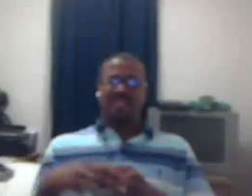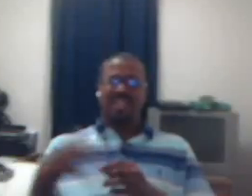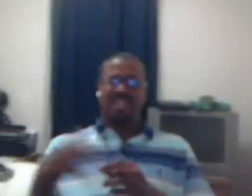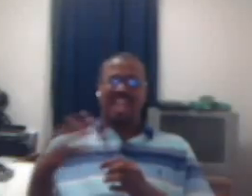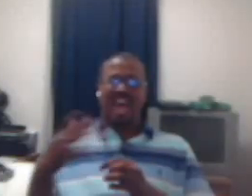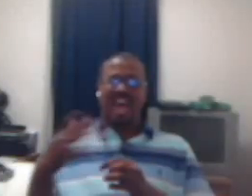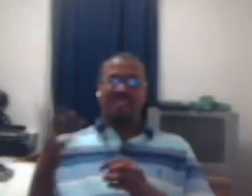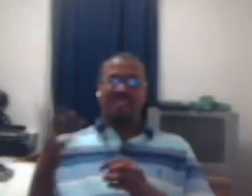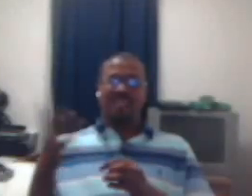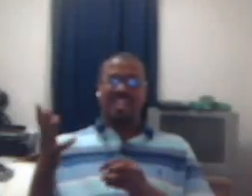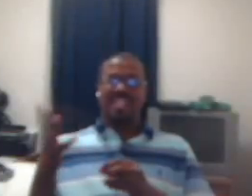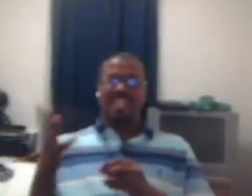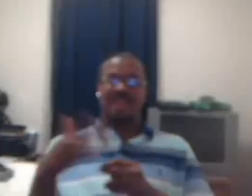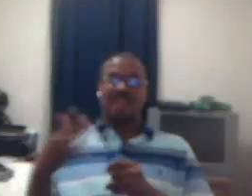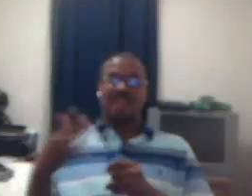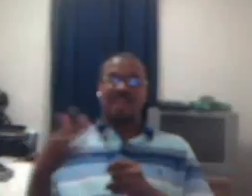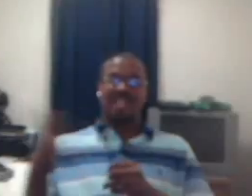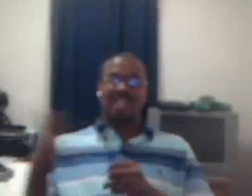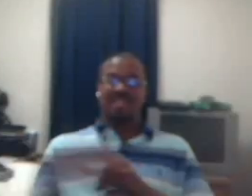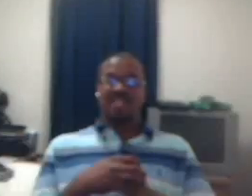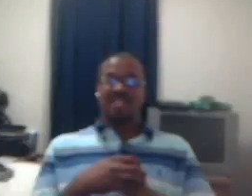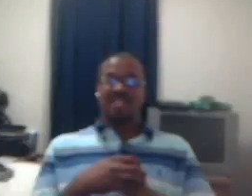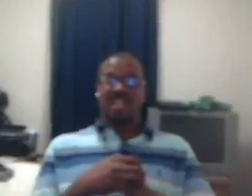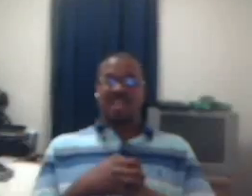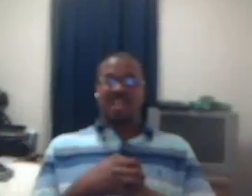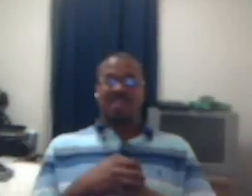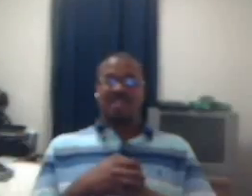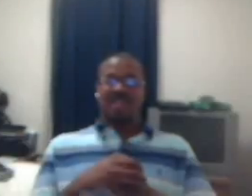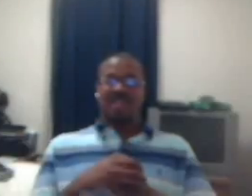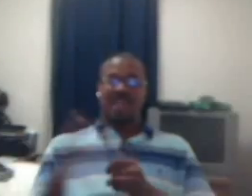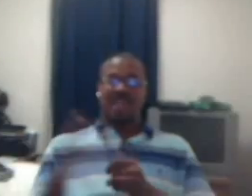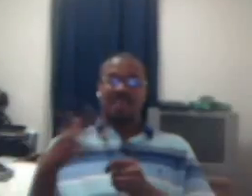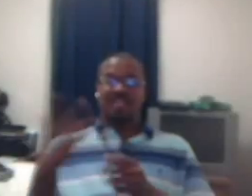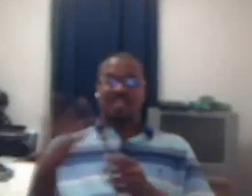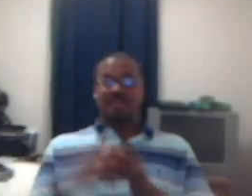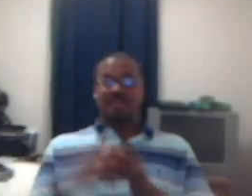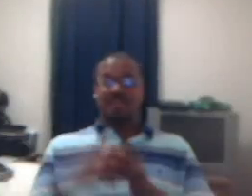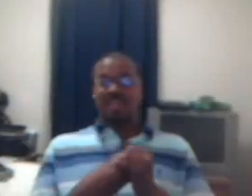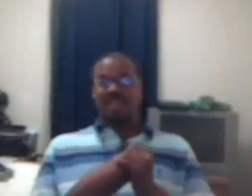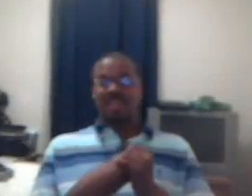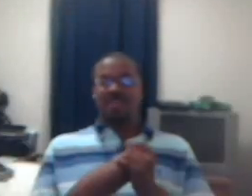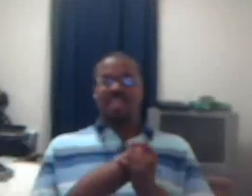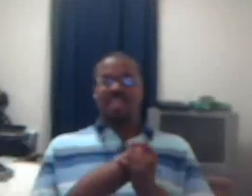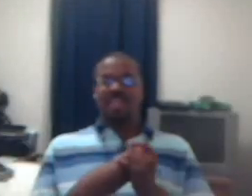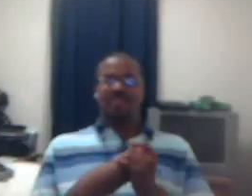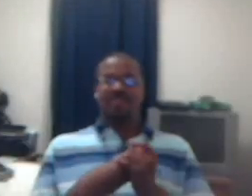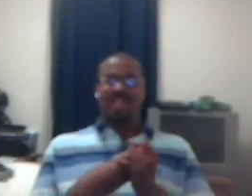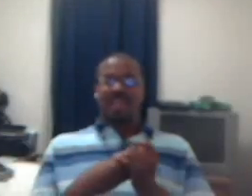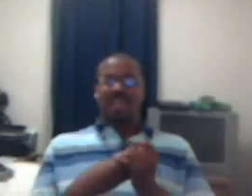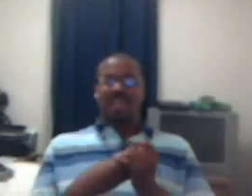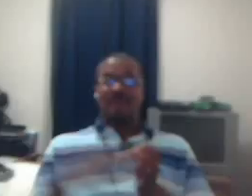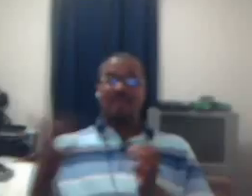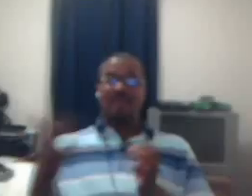well, I don't know her last name. I don't think I should mention her name. Well, I already mentioned her first name, okay? And my friend